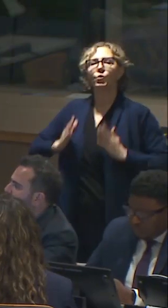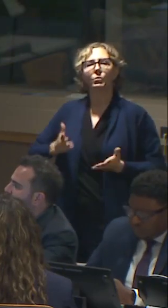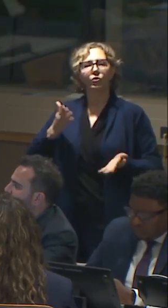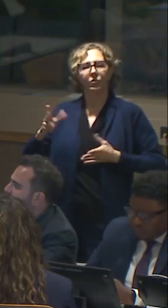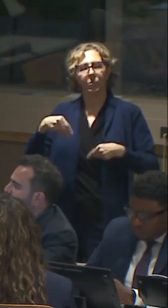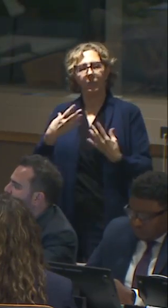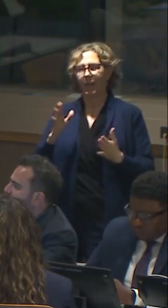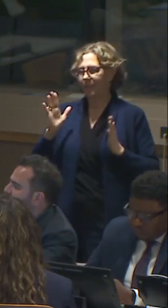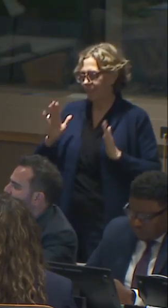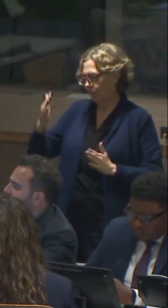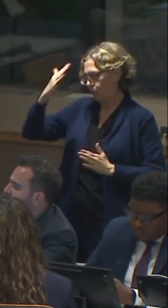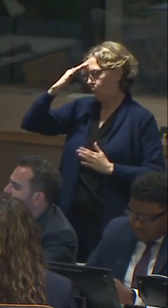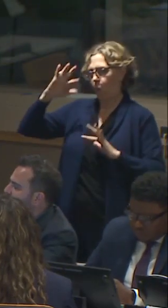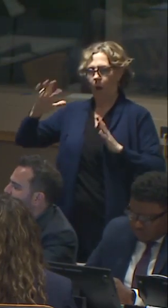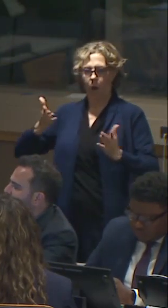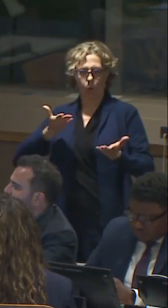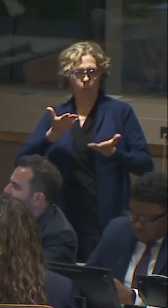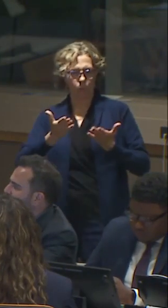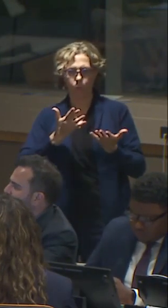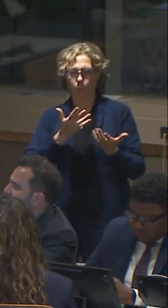also say that,